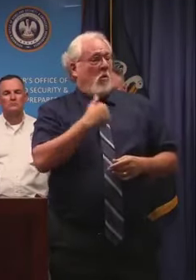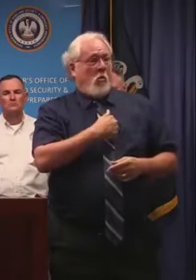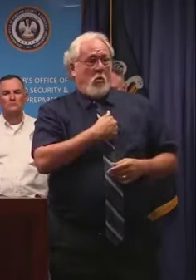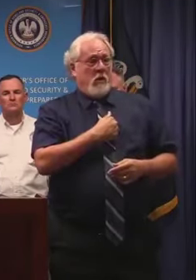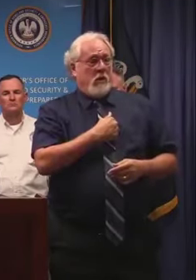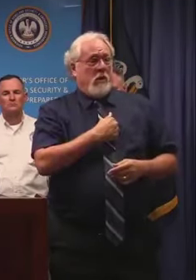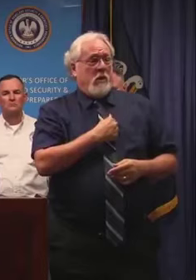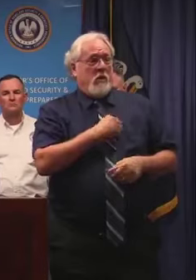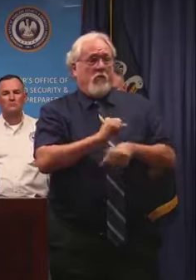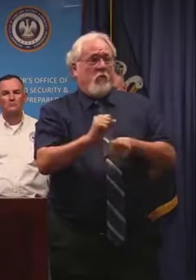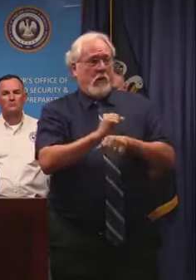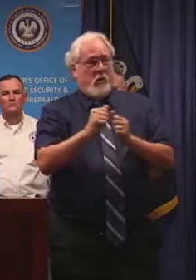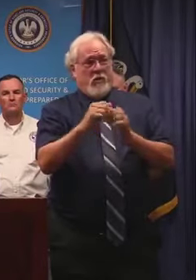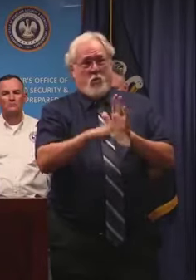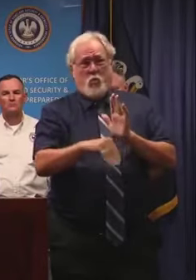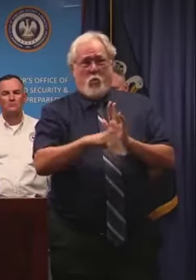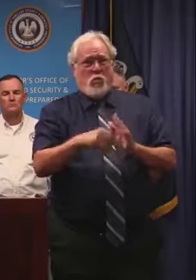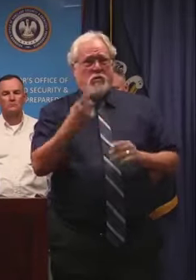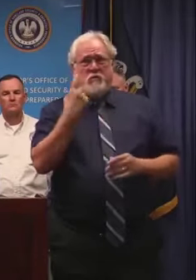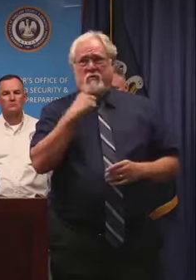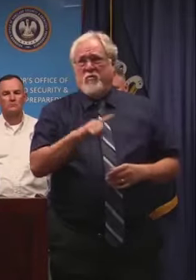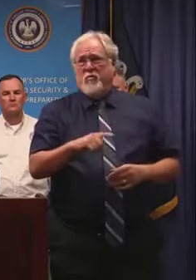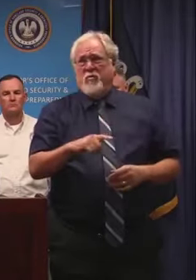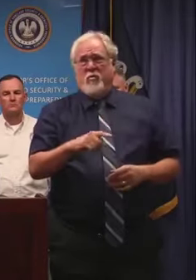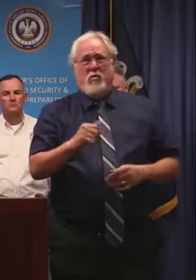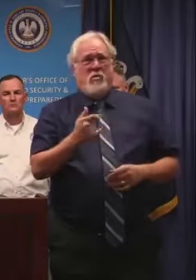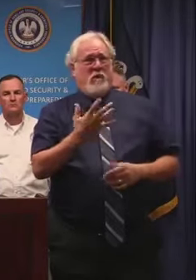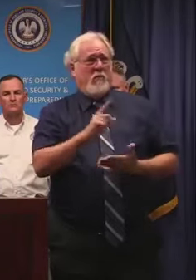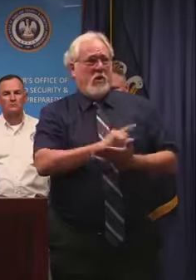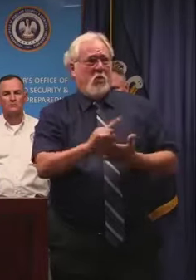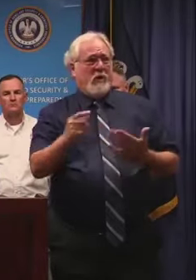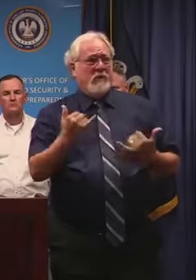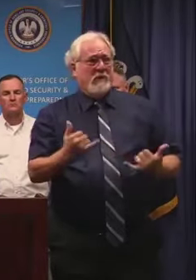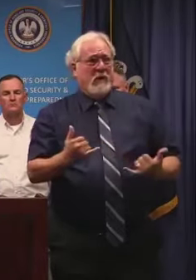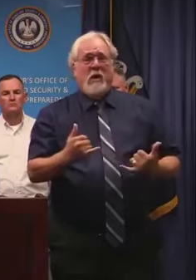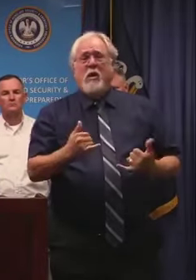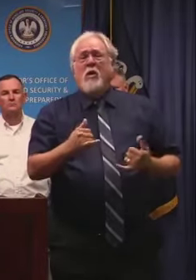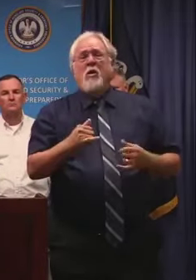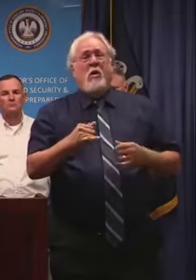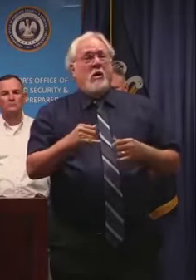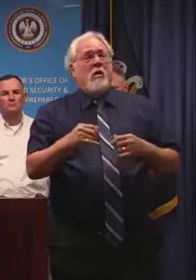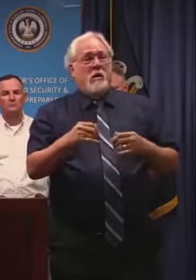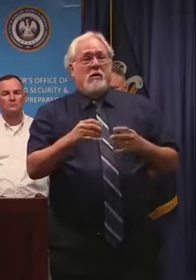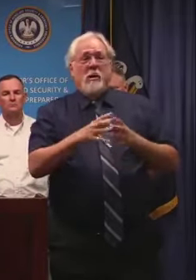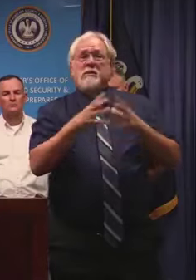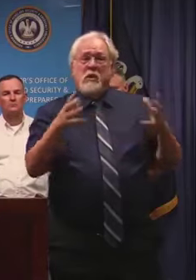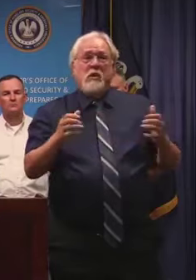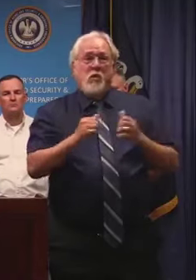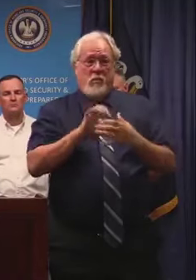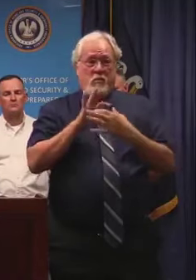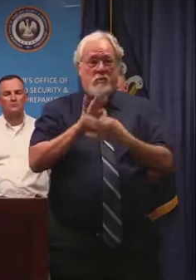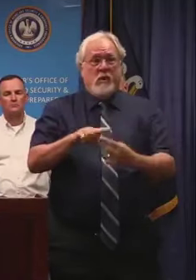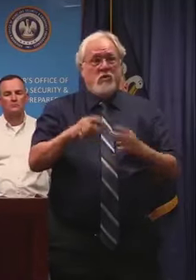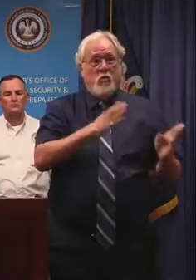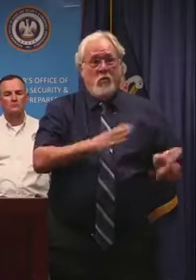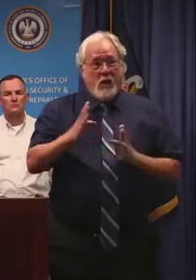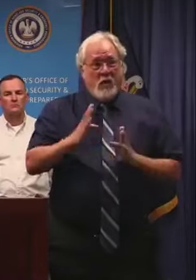been working with New Orleans for really a couple of weeks now, extensively with respect to